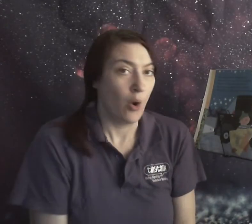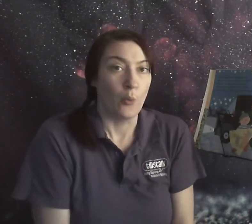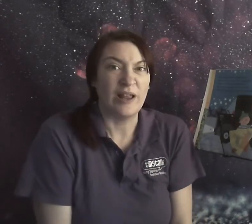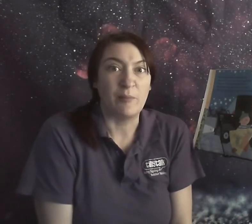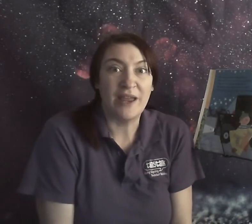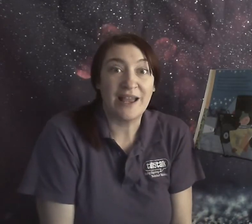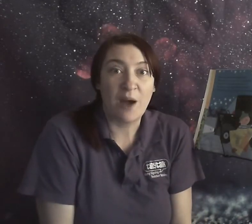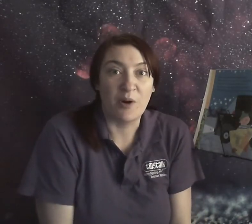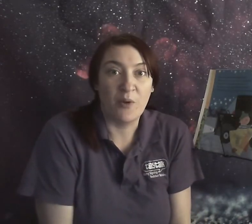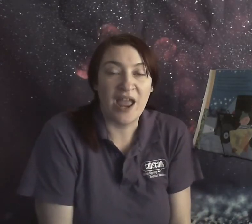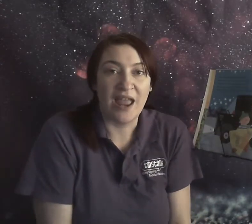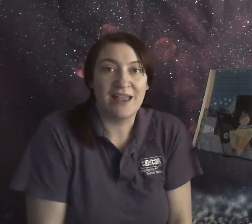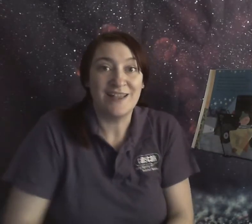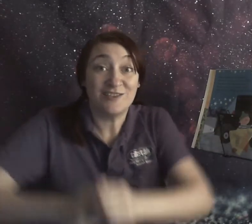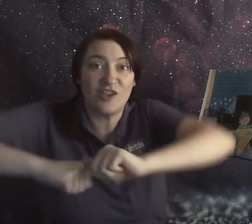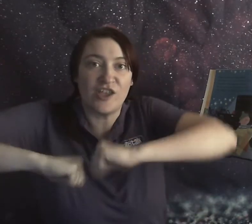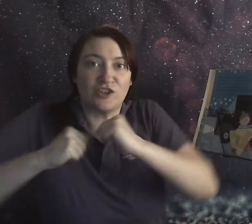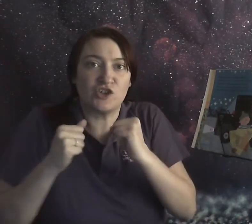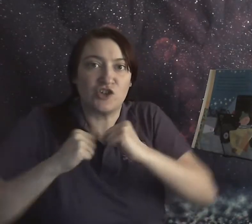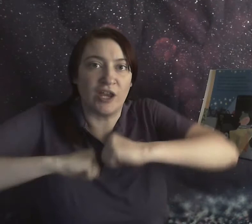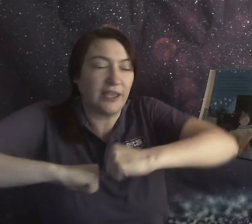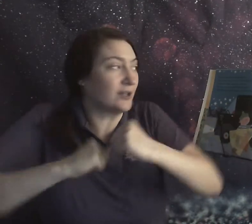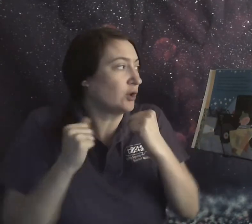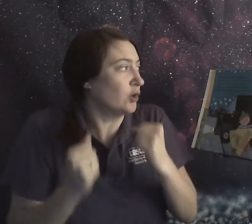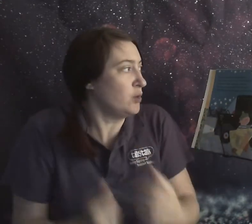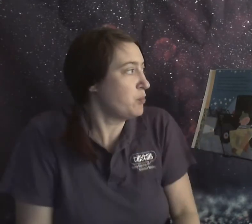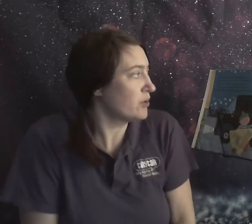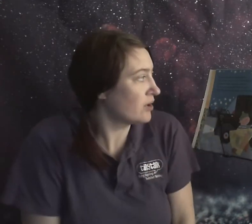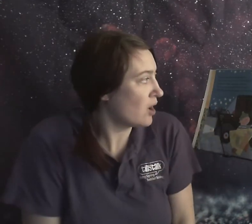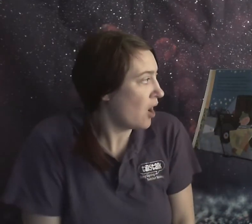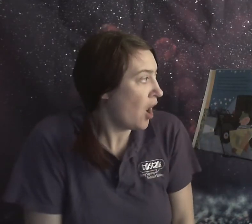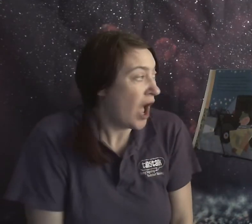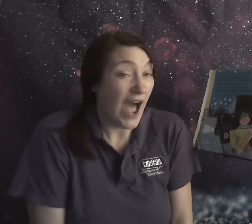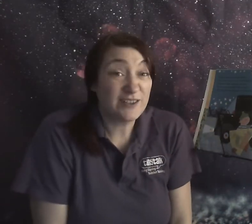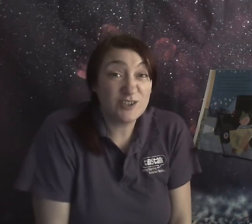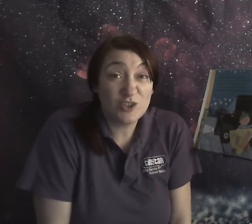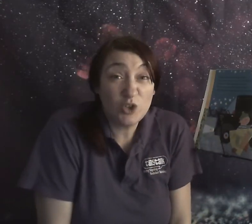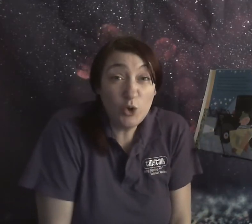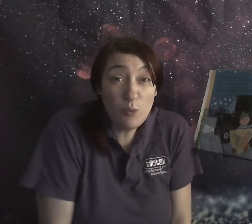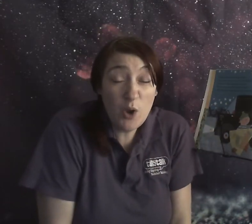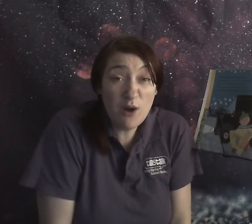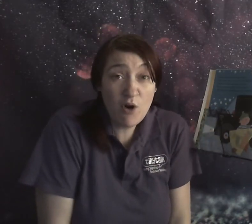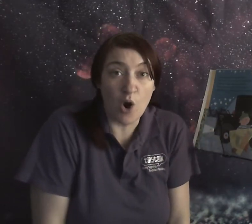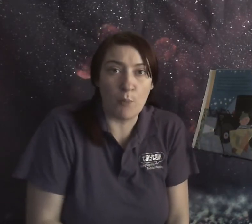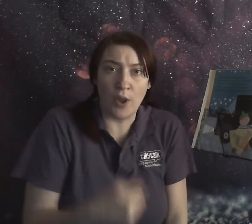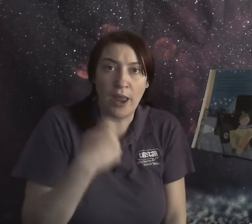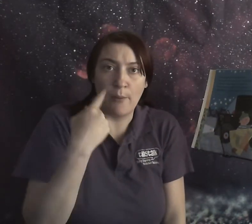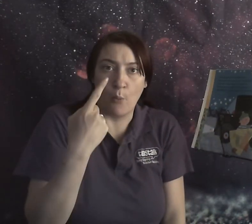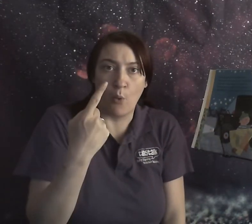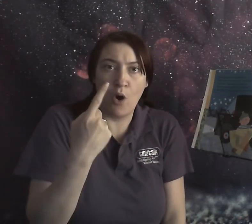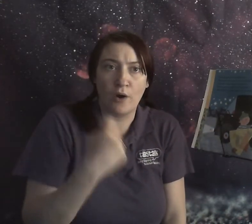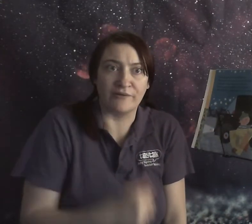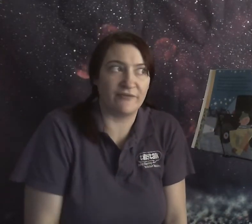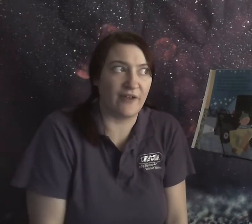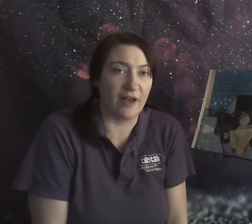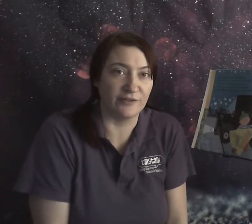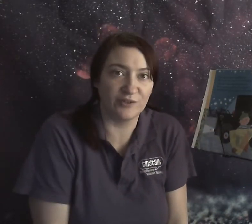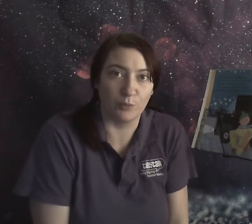We'll make our way to the chicken coop and scoop her up in one fell